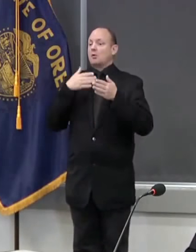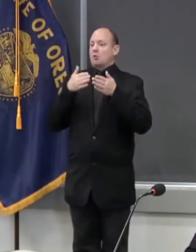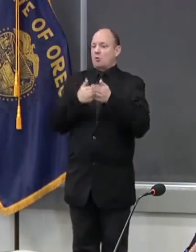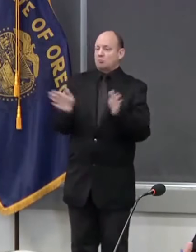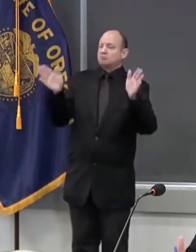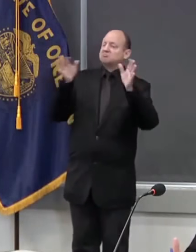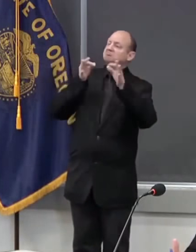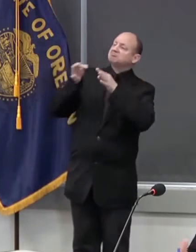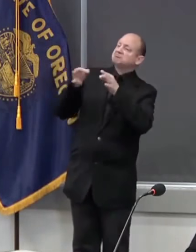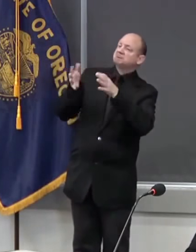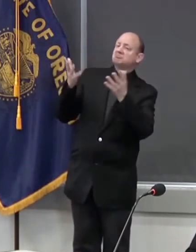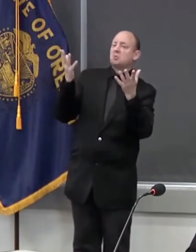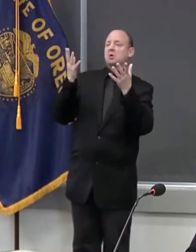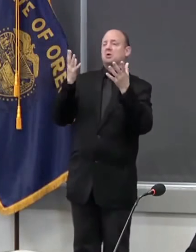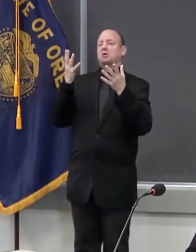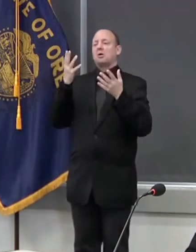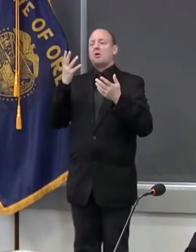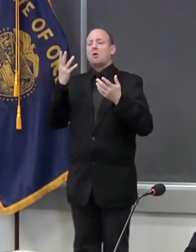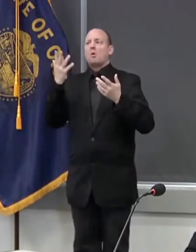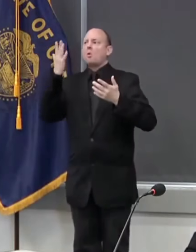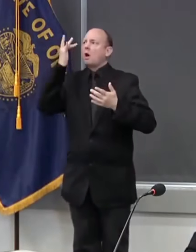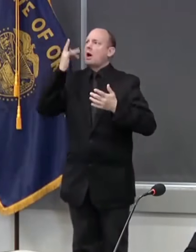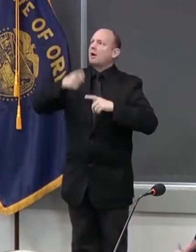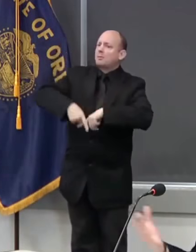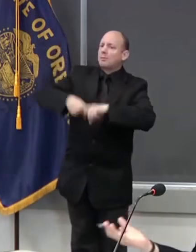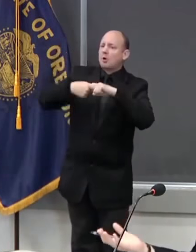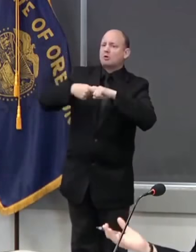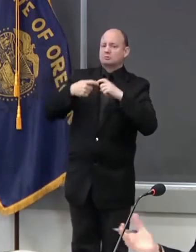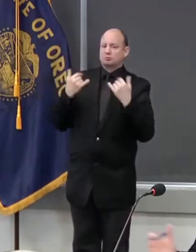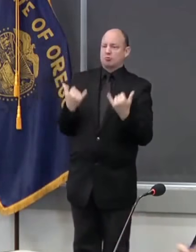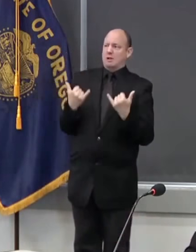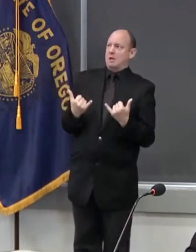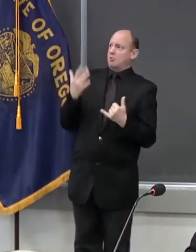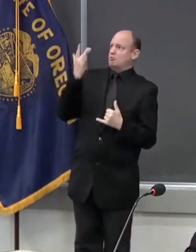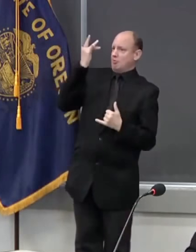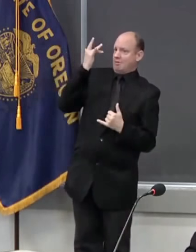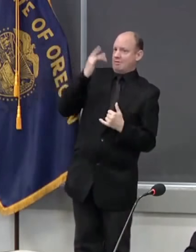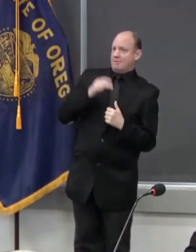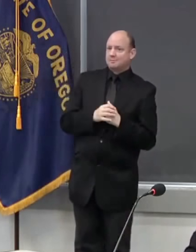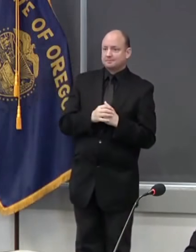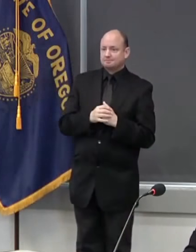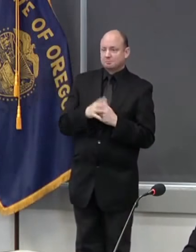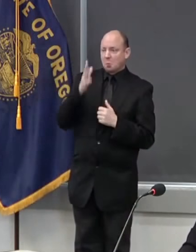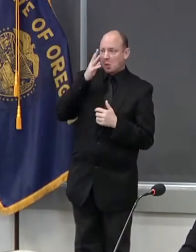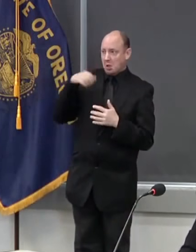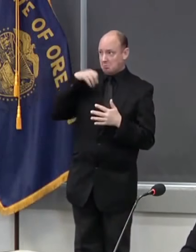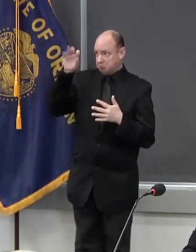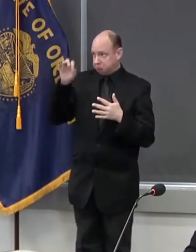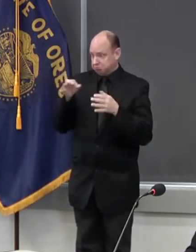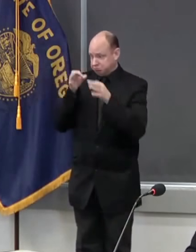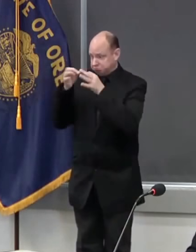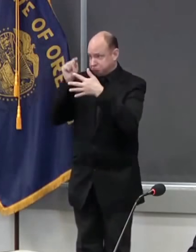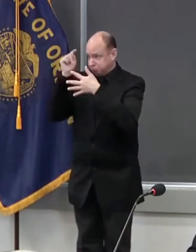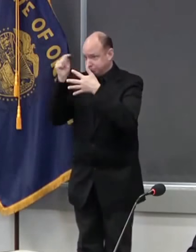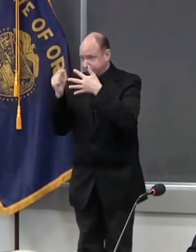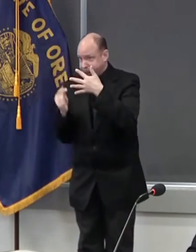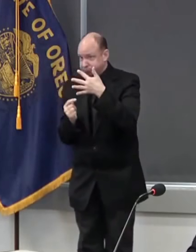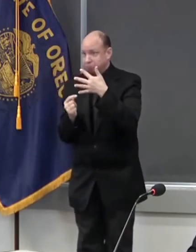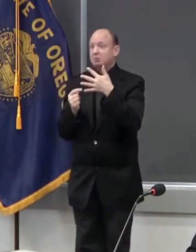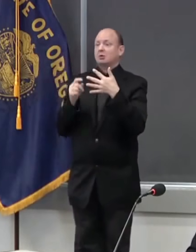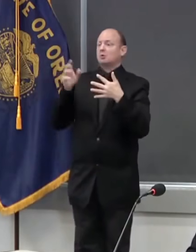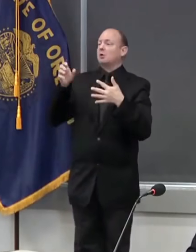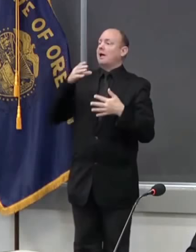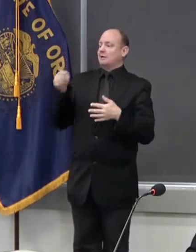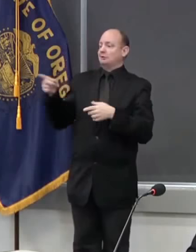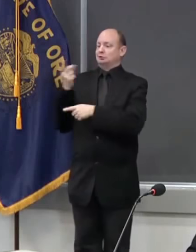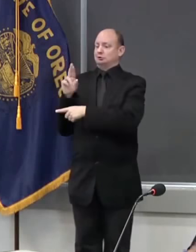and why this pause is needed now. Then I'll turn it over to Dr. Seidlinger, who's going to talk more about when, where, and how the